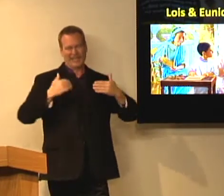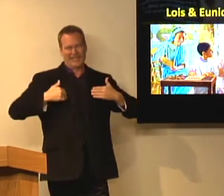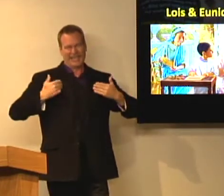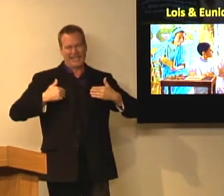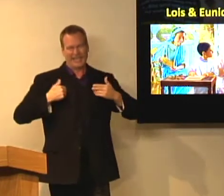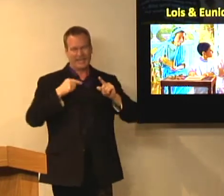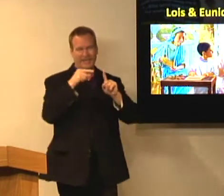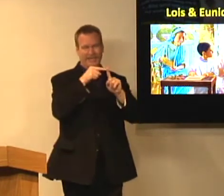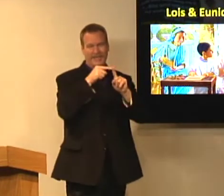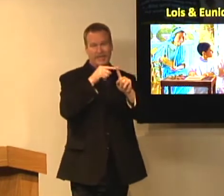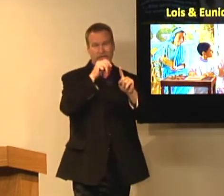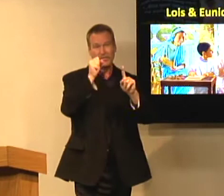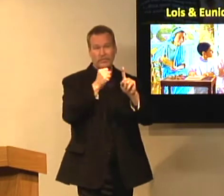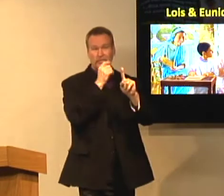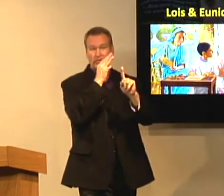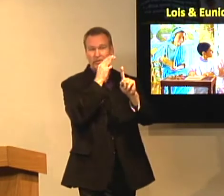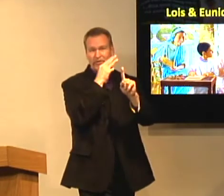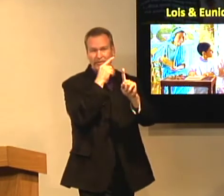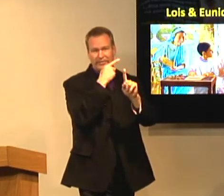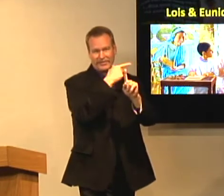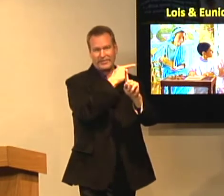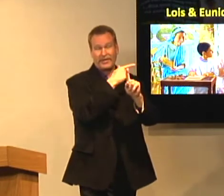they, when Timothy was young,